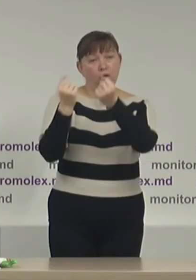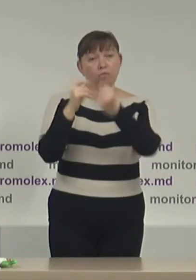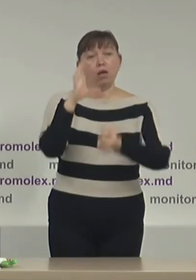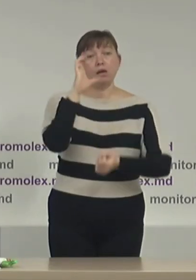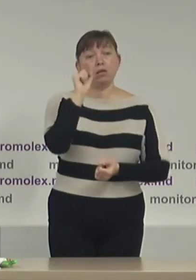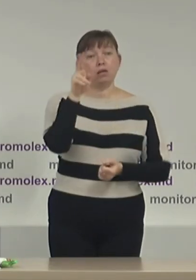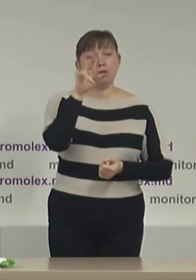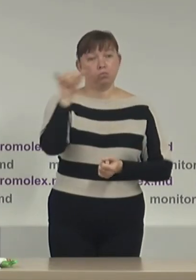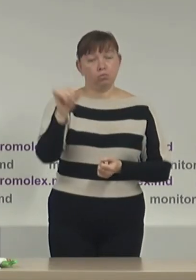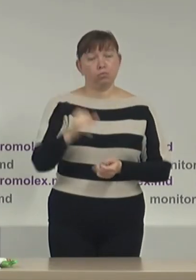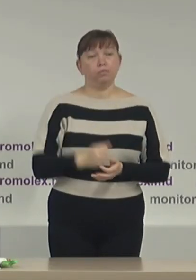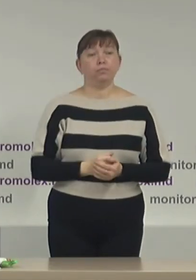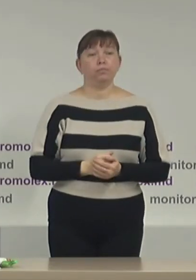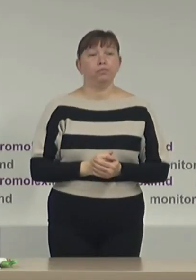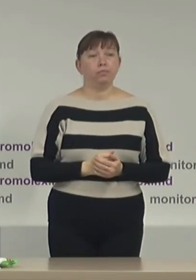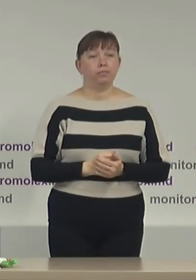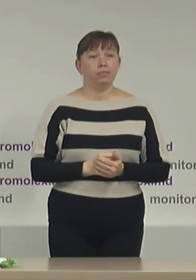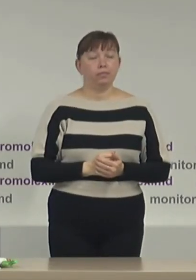106,431 lei for Maya Sandu.